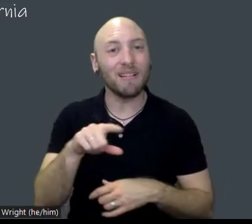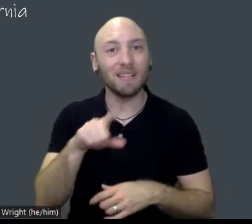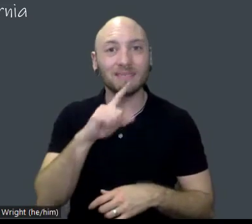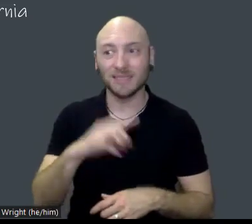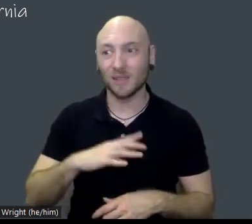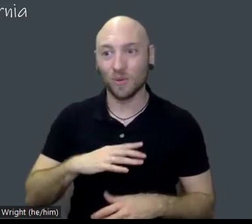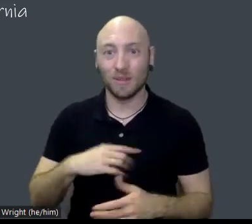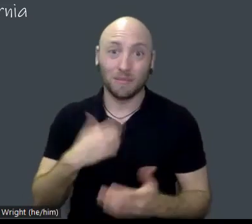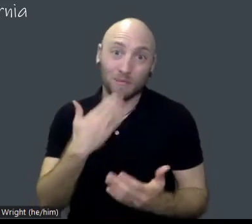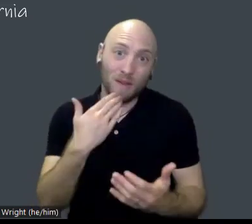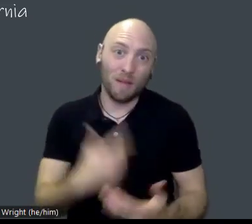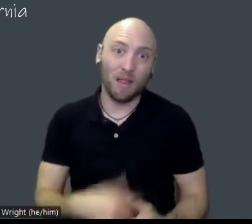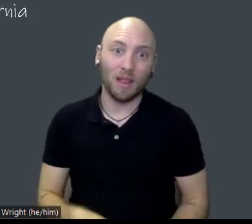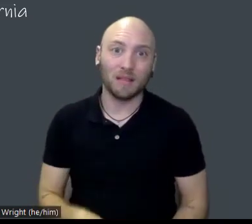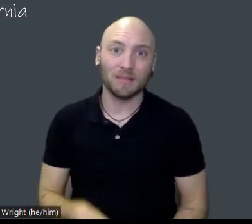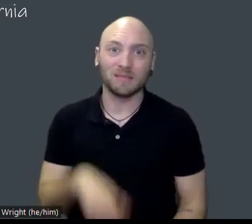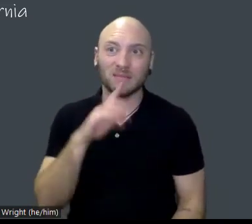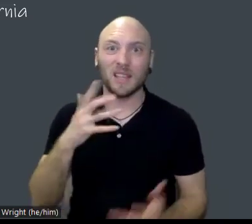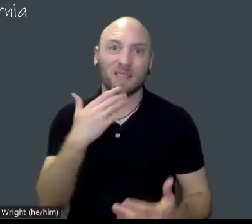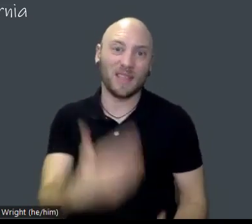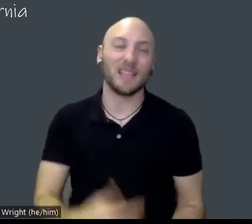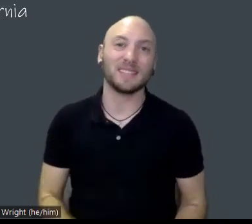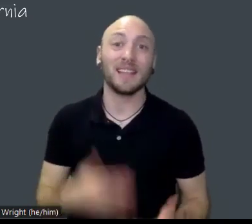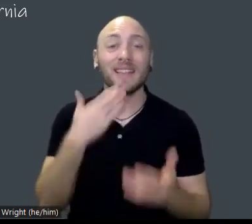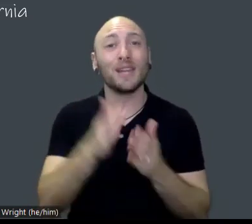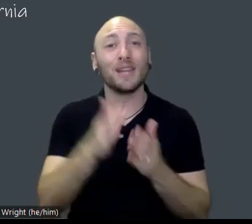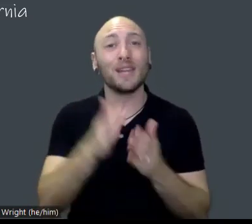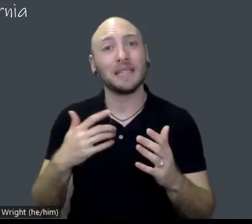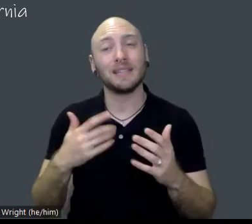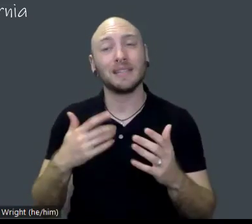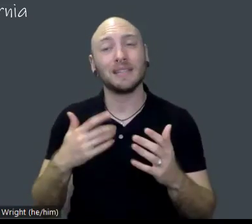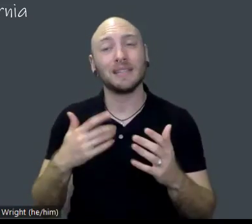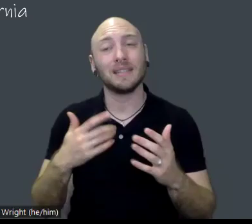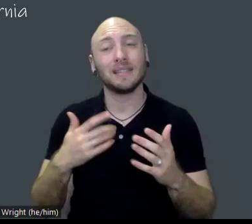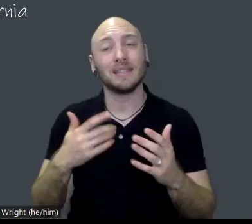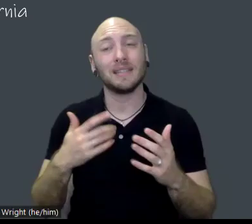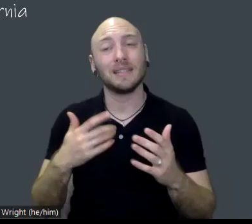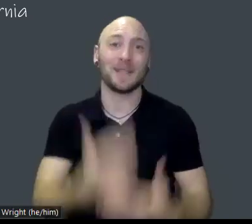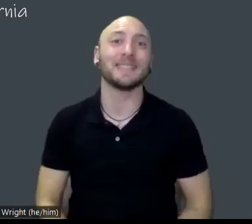here. Yeah, that's all I got. Thank you for asking me. Thank you.